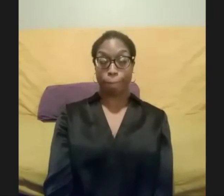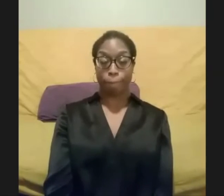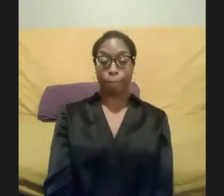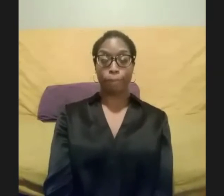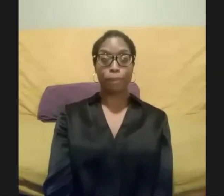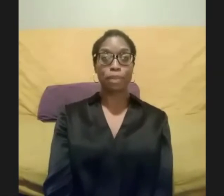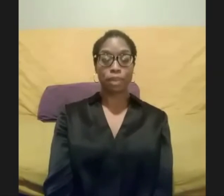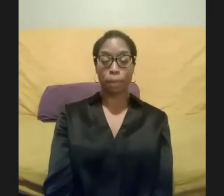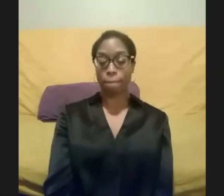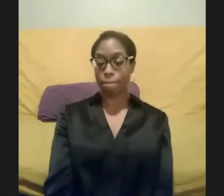you. Mhm.